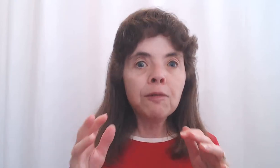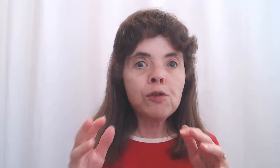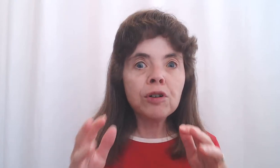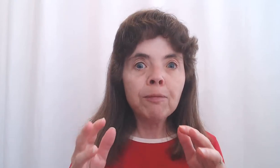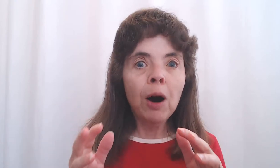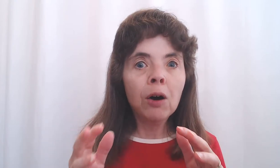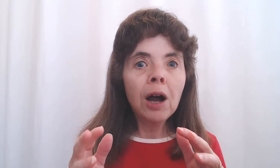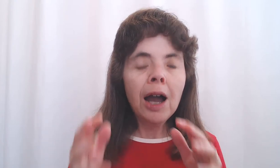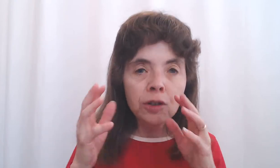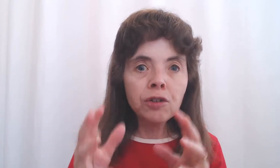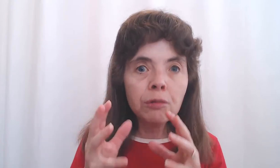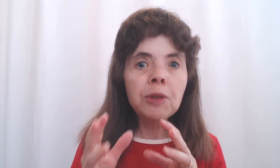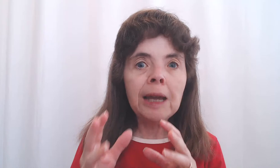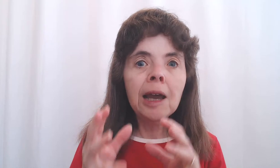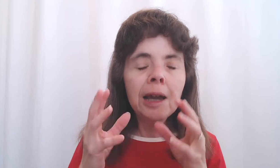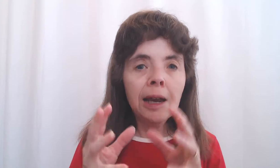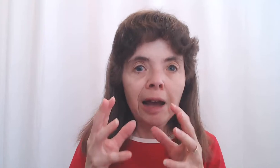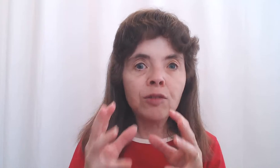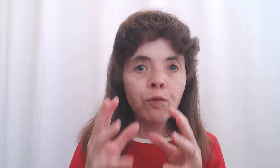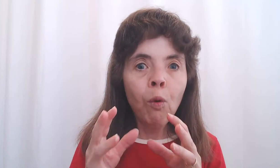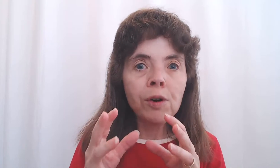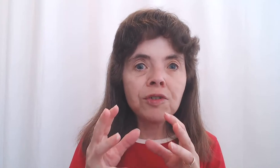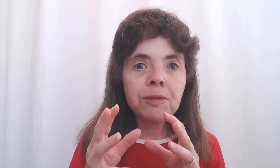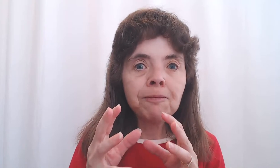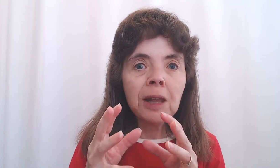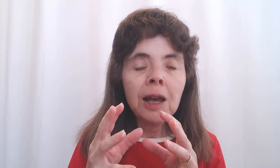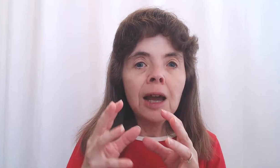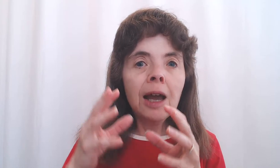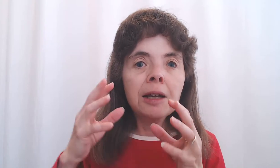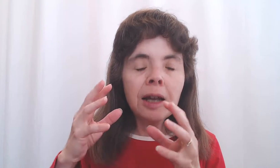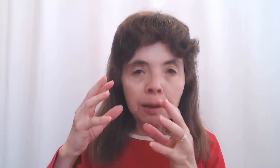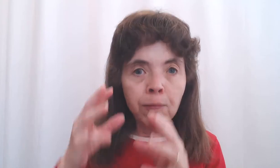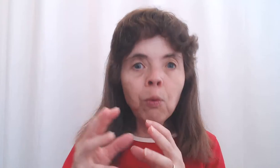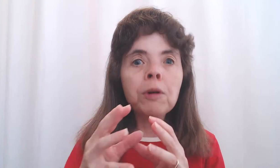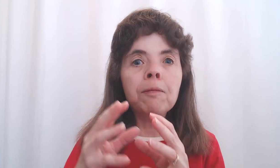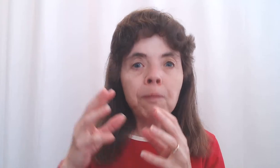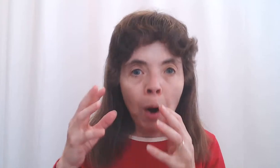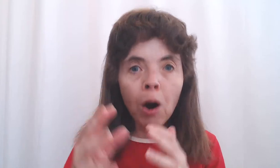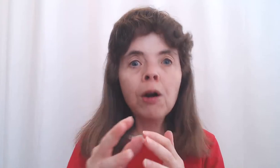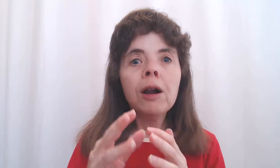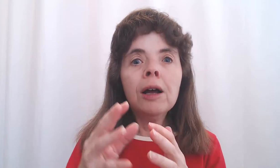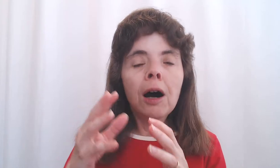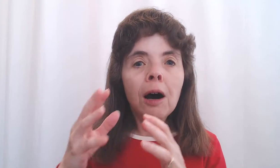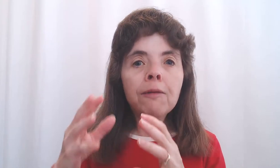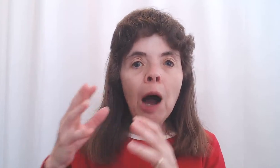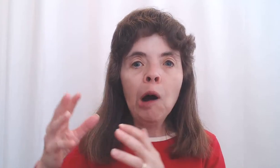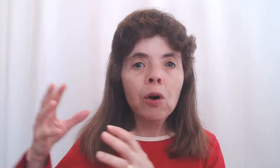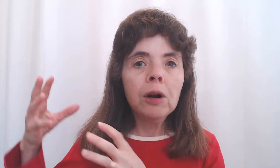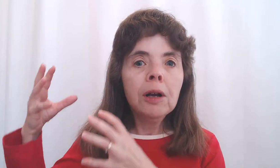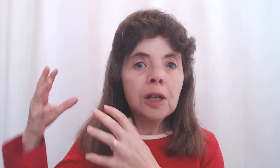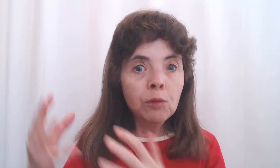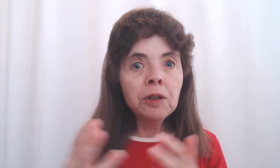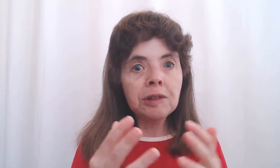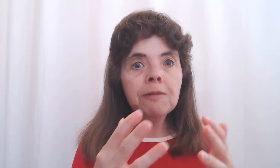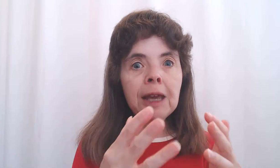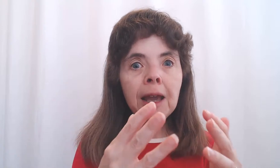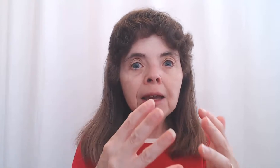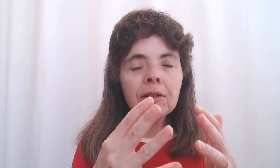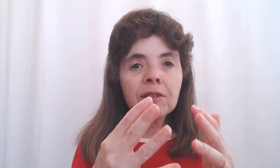conversion of Paul. I do think it has force and an important part of our cumulative case.